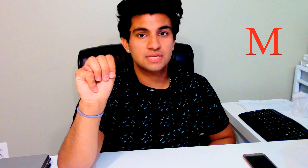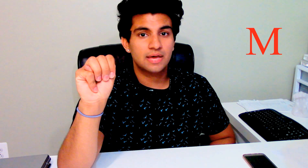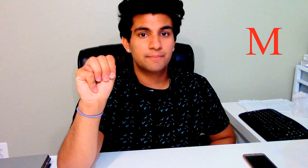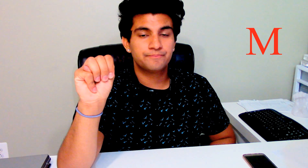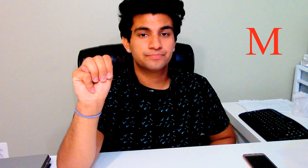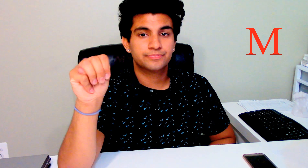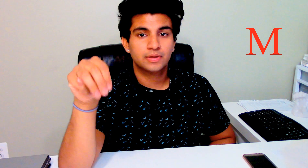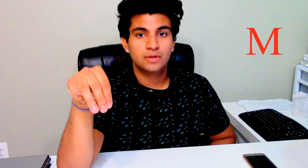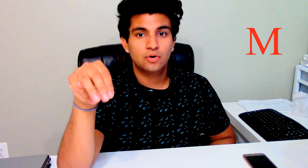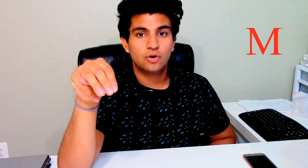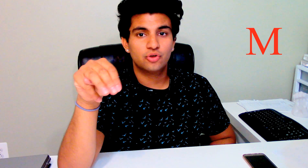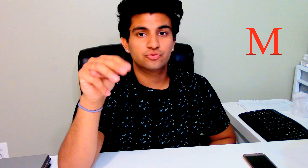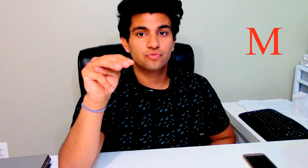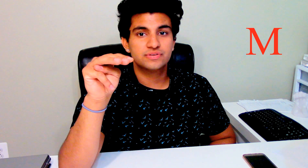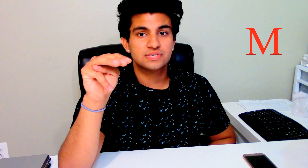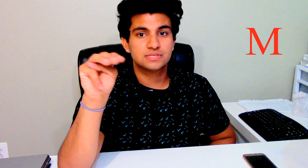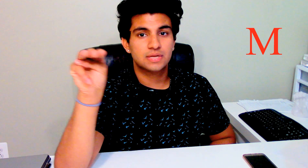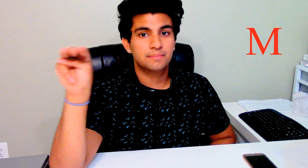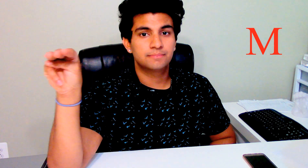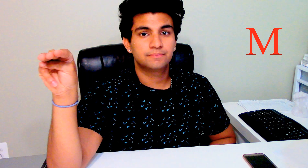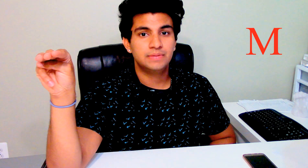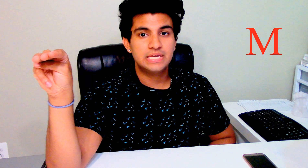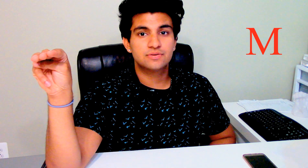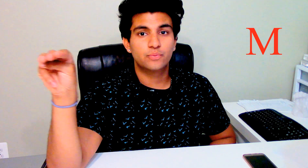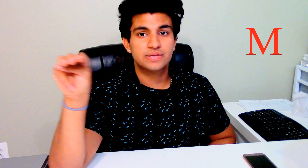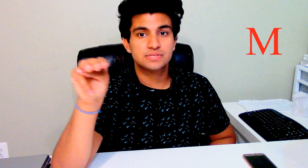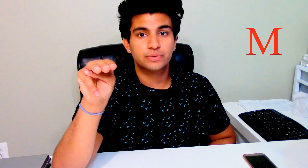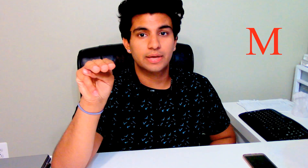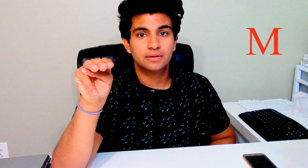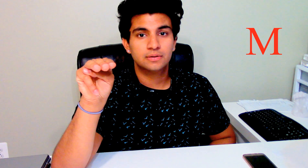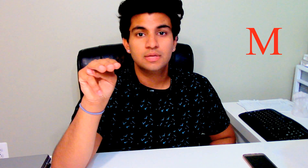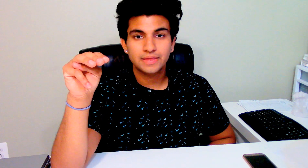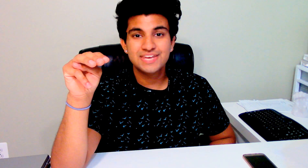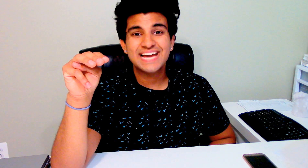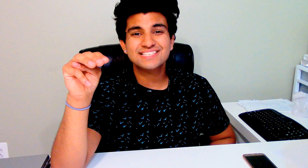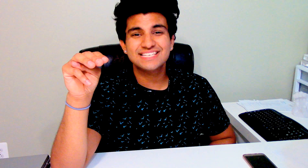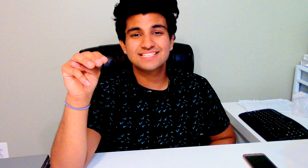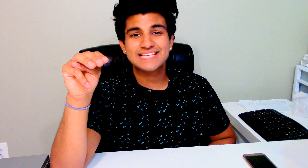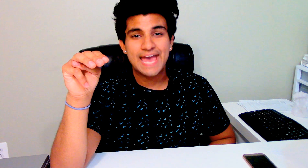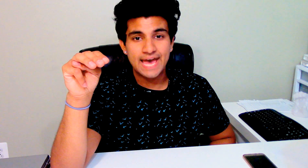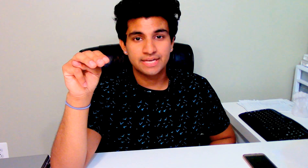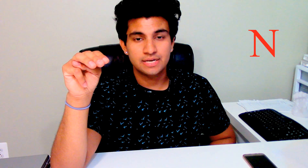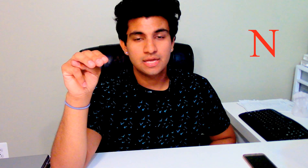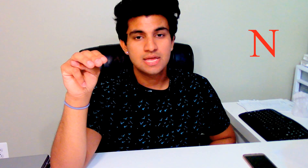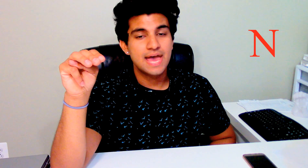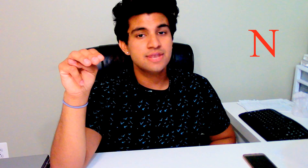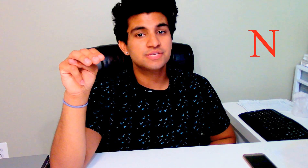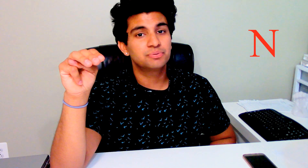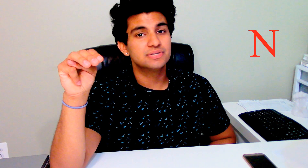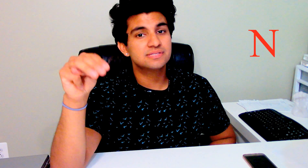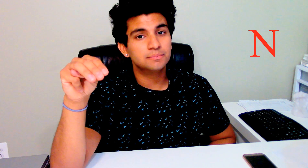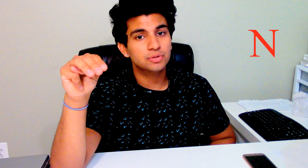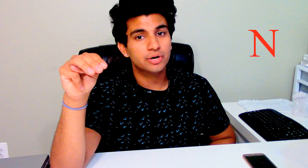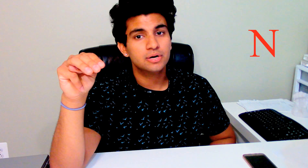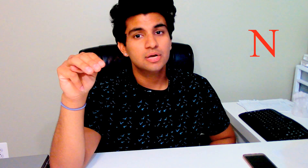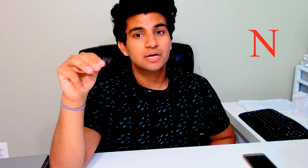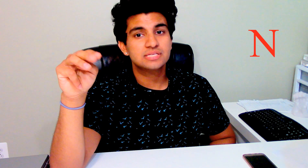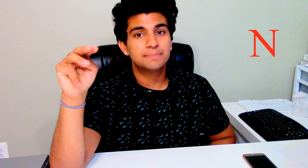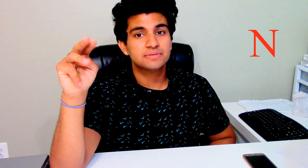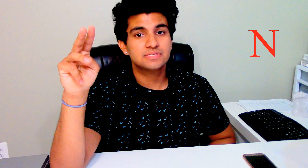M. Also, this is an M. Either way is okay. Next is N. N is pretty similar, except instead of